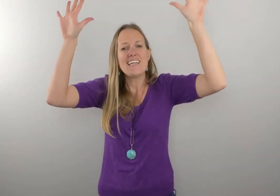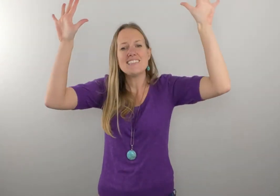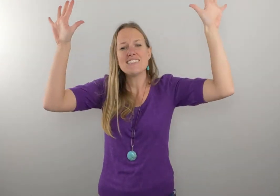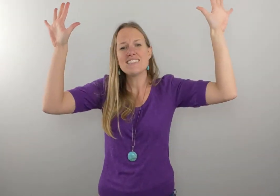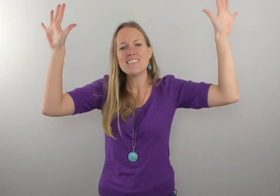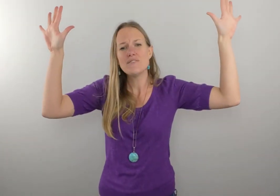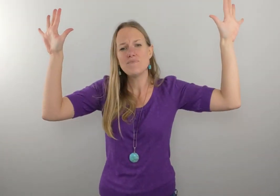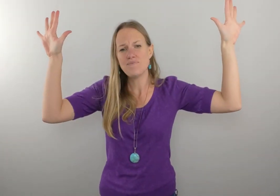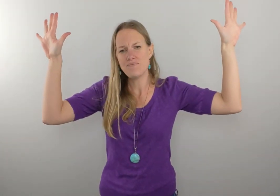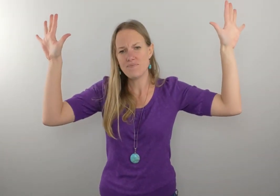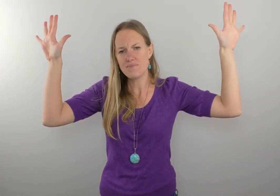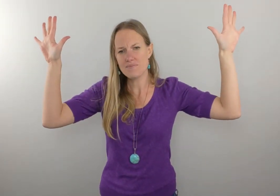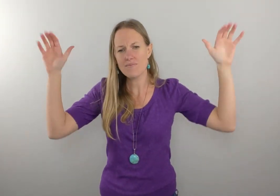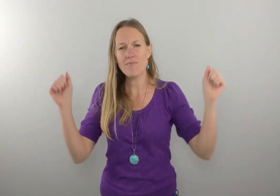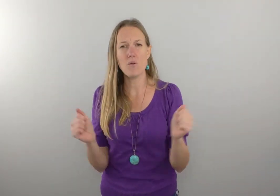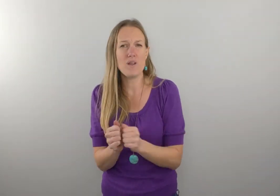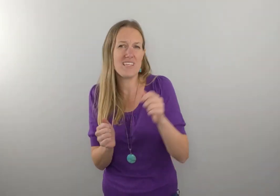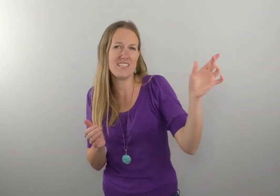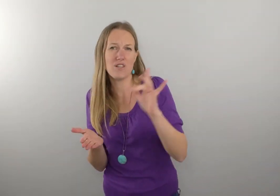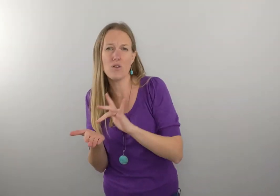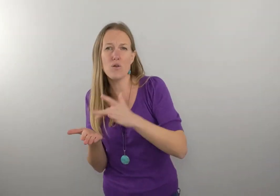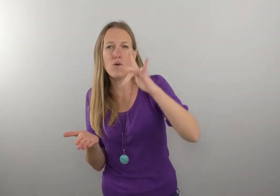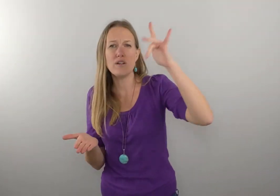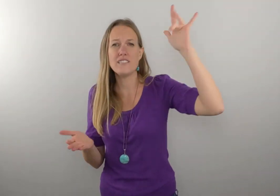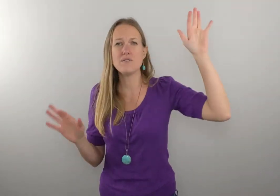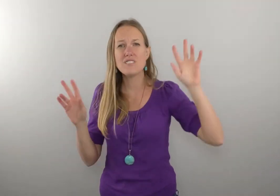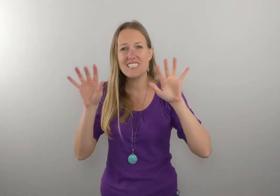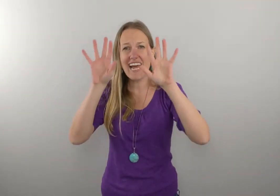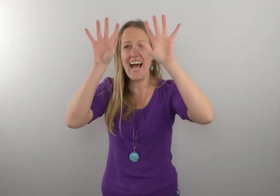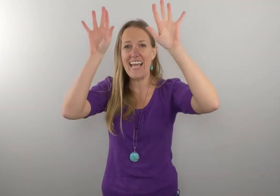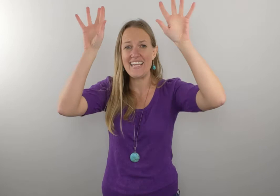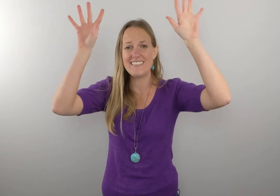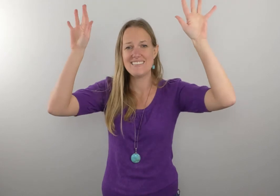skies with his glories will shine.